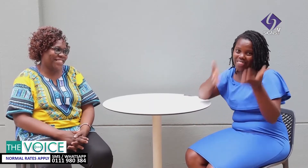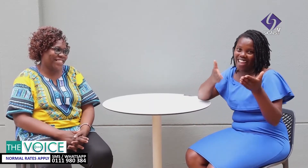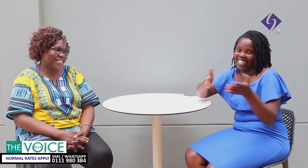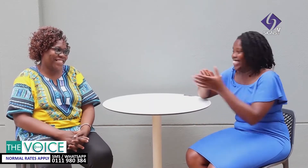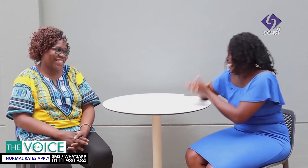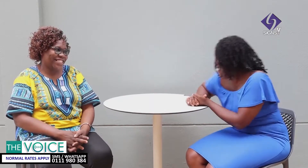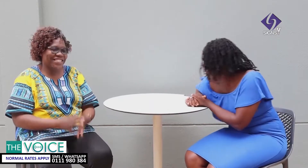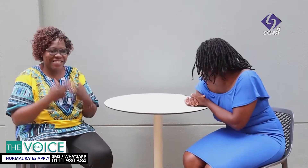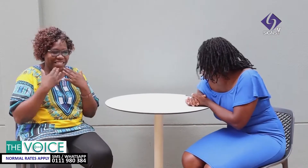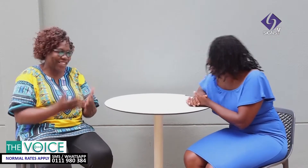there.